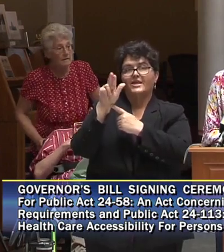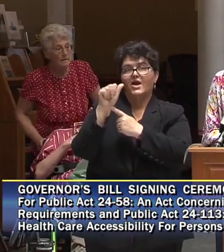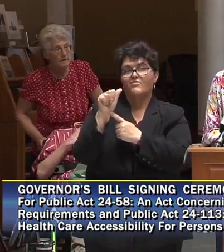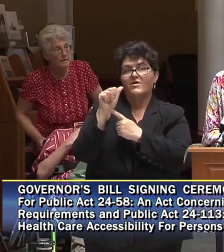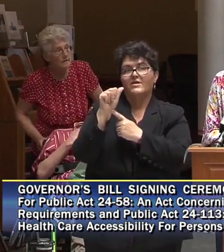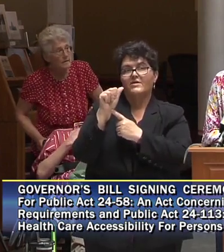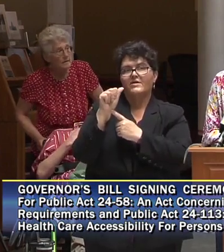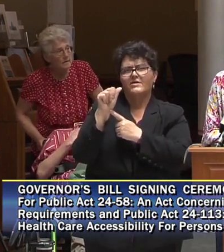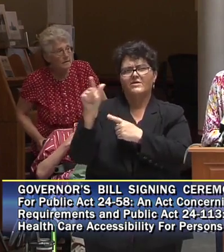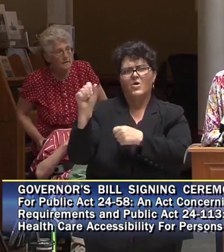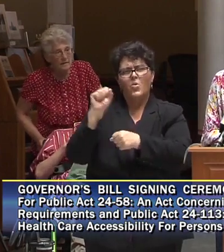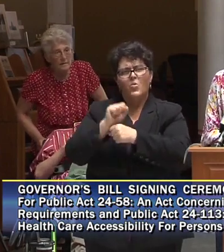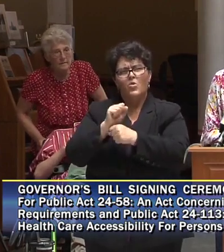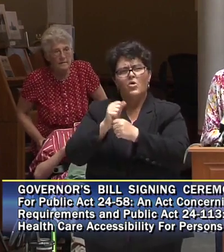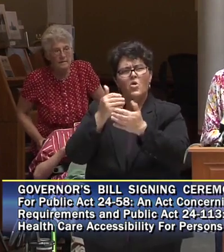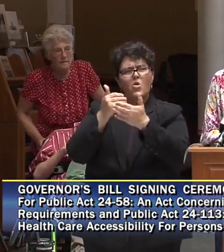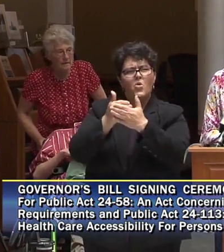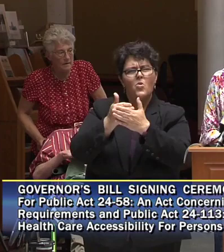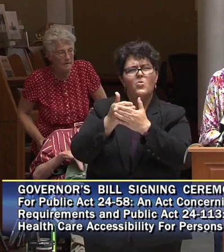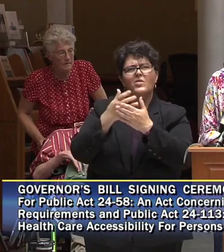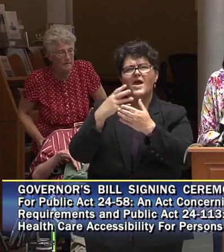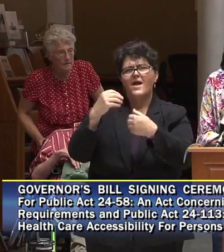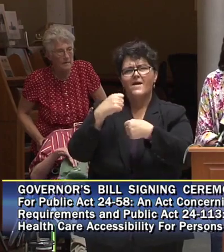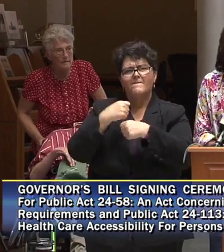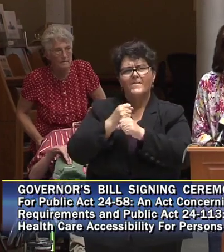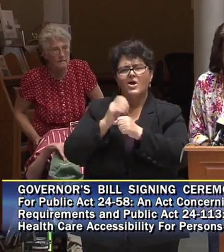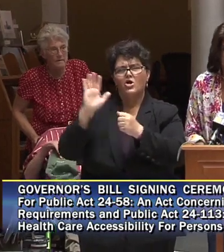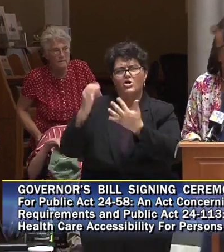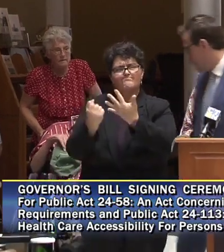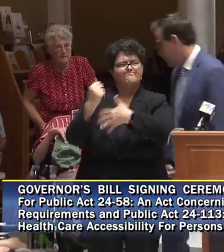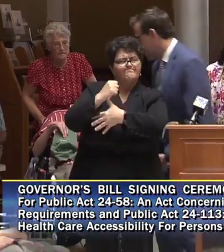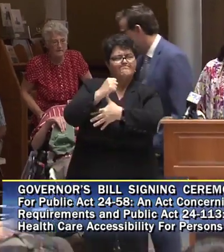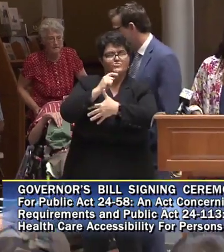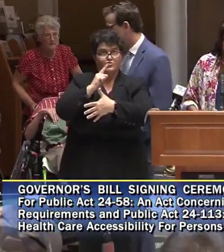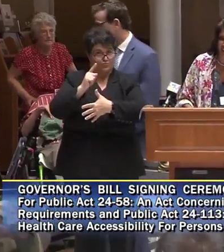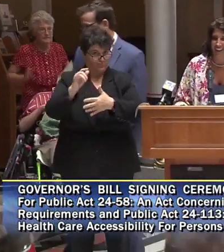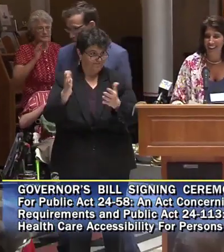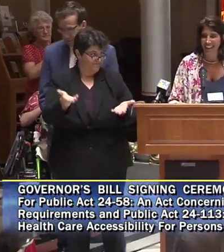closely on this issue and made it one of her key priorities in the last legislative session.